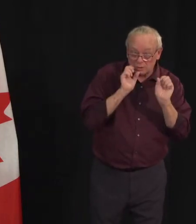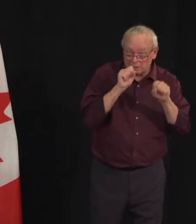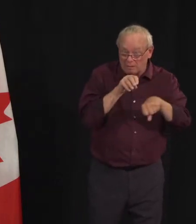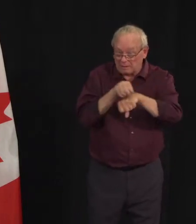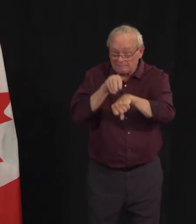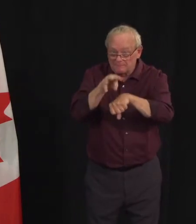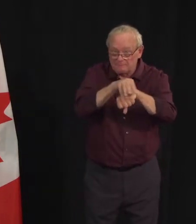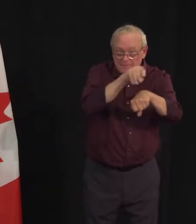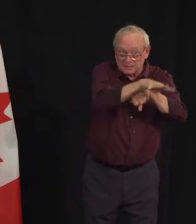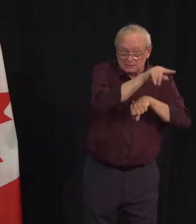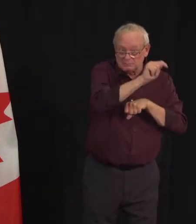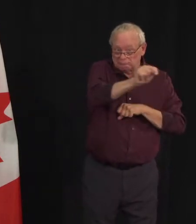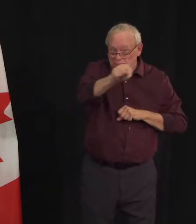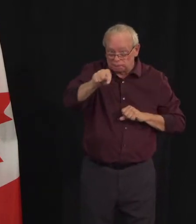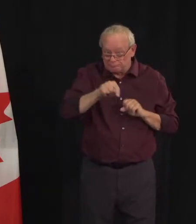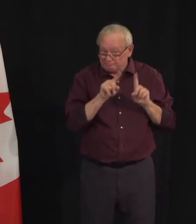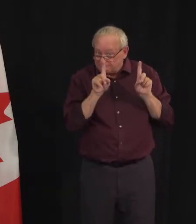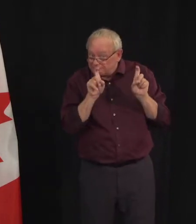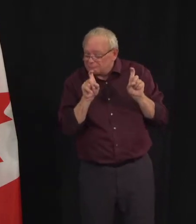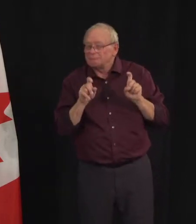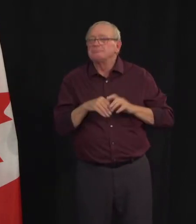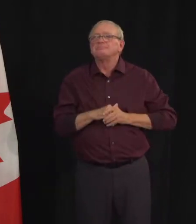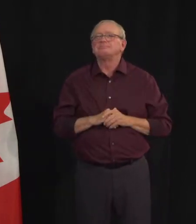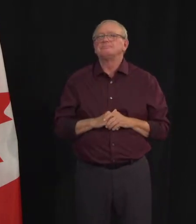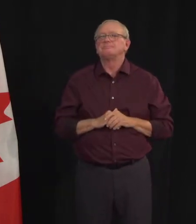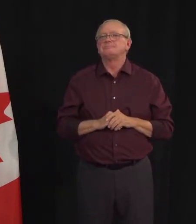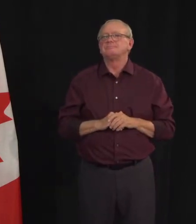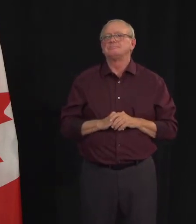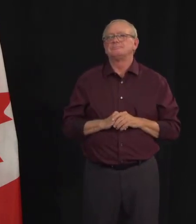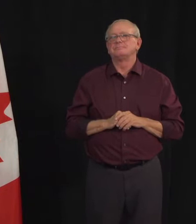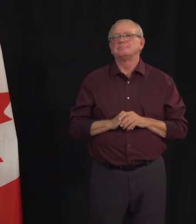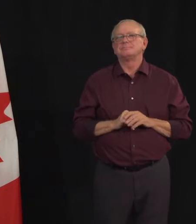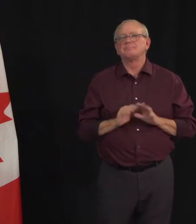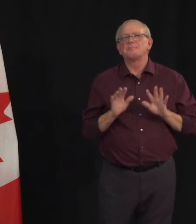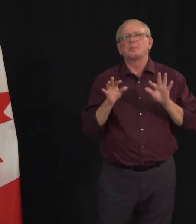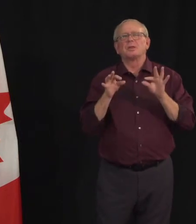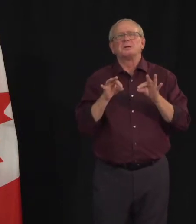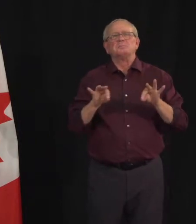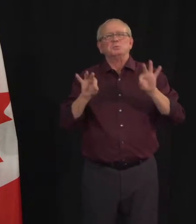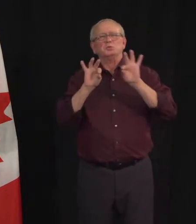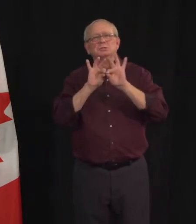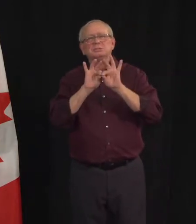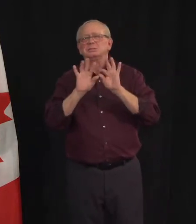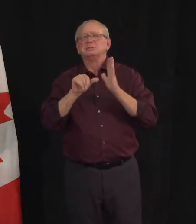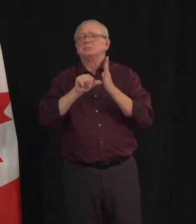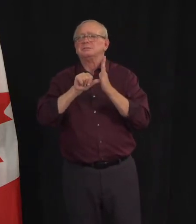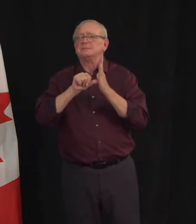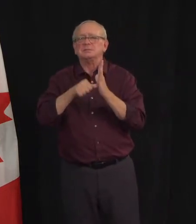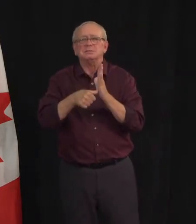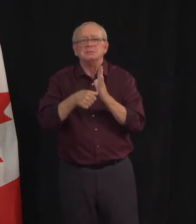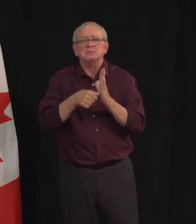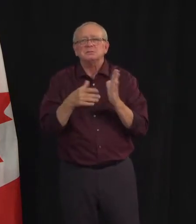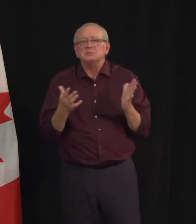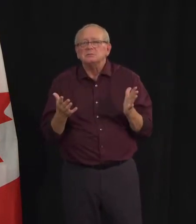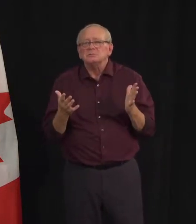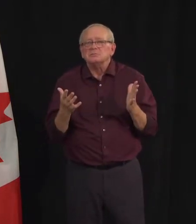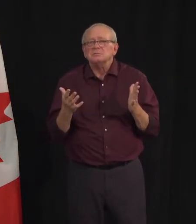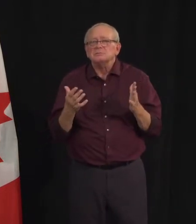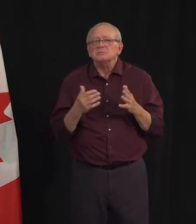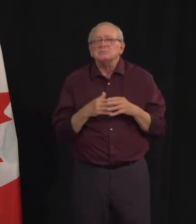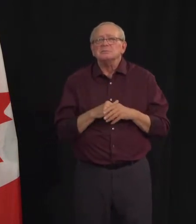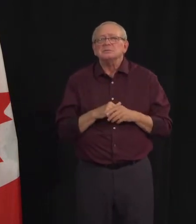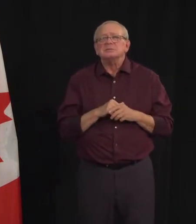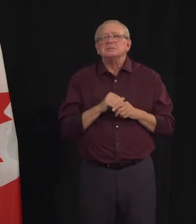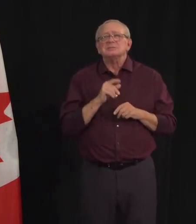particular gathering. But I do want to emphasize, we know that we've seen clusters of cases from many different